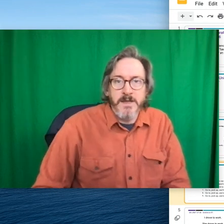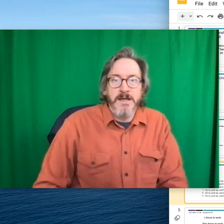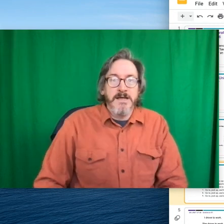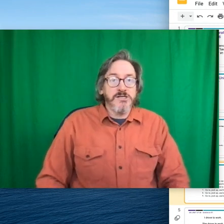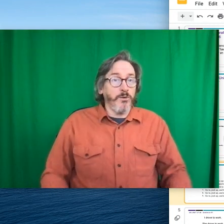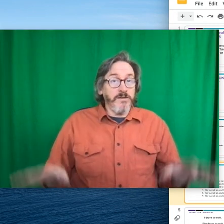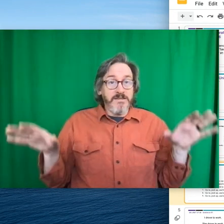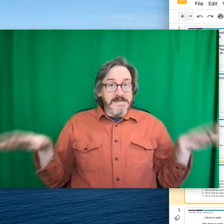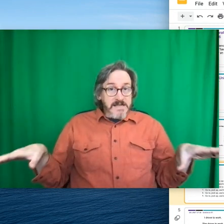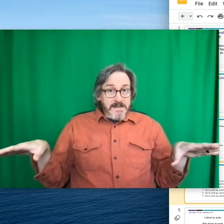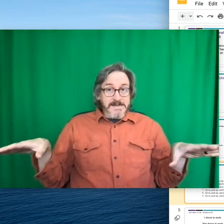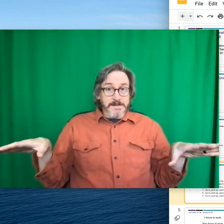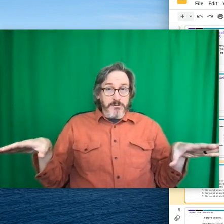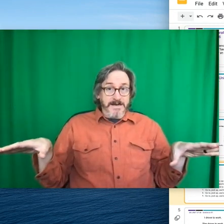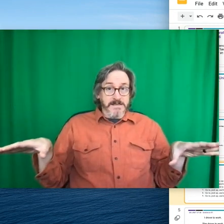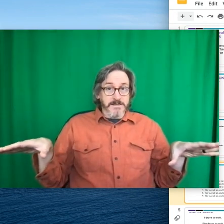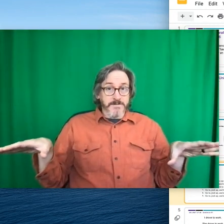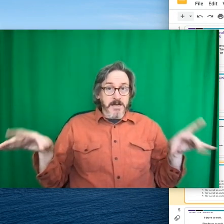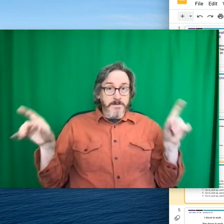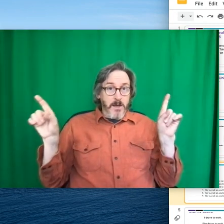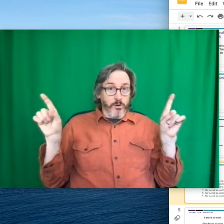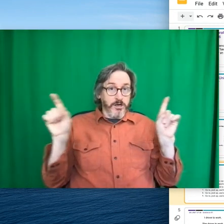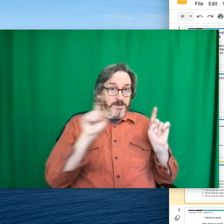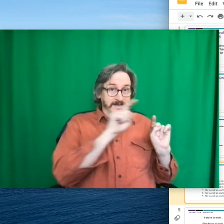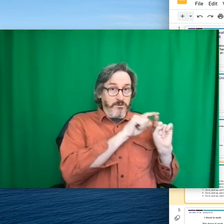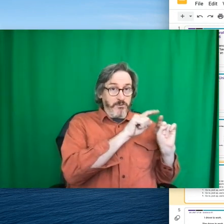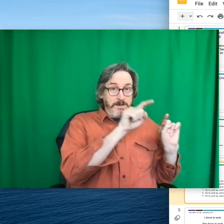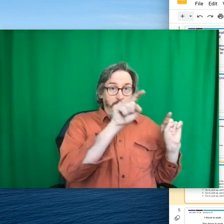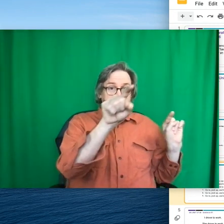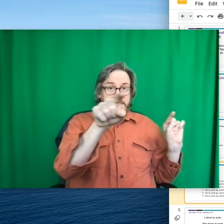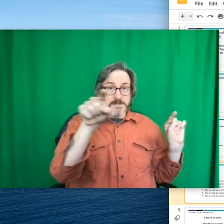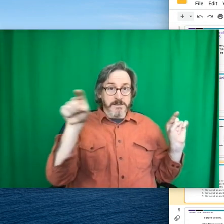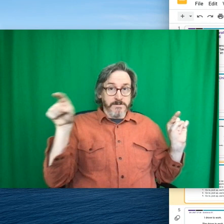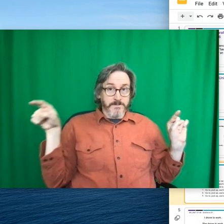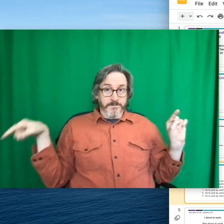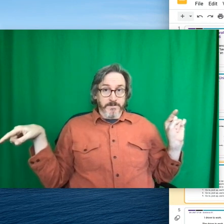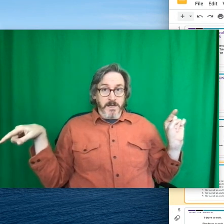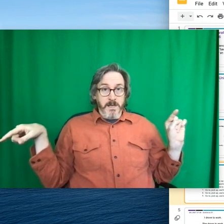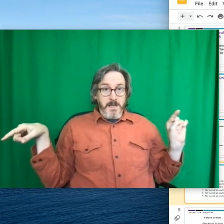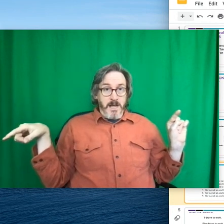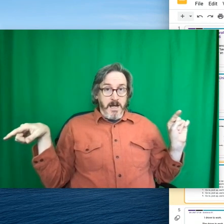Boosh. So these are the things to practice. And we're going to be using 3 points